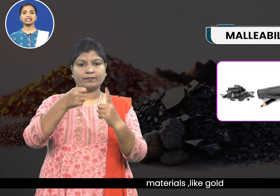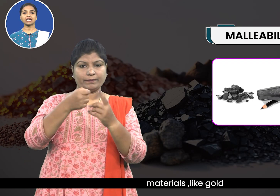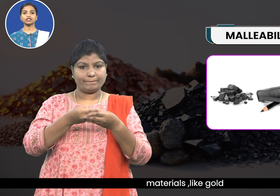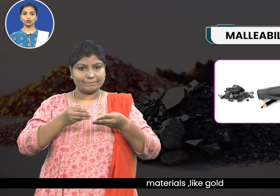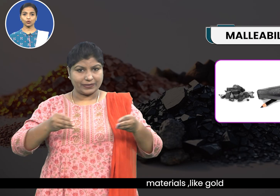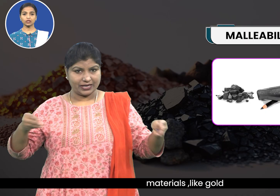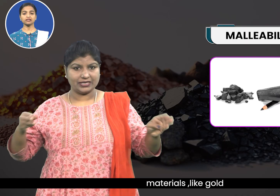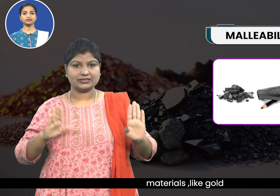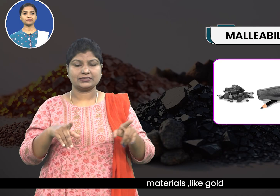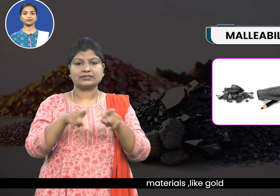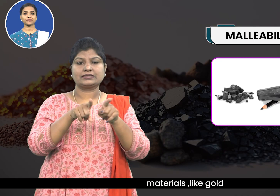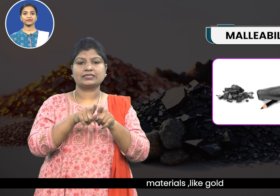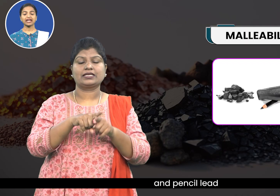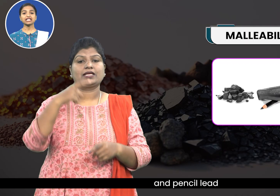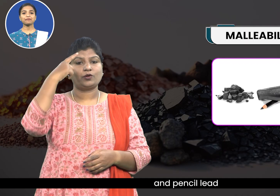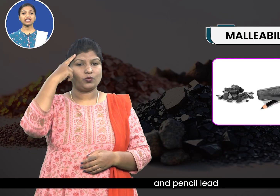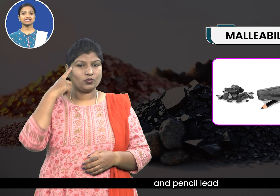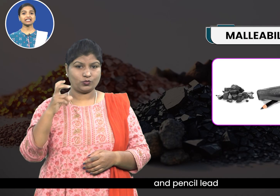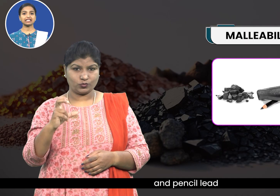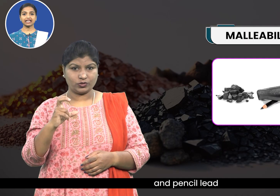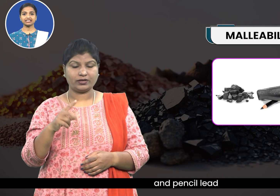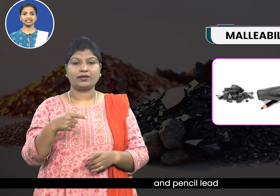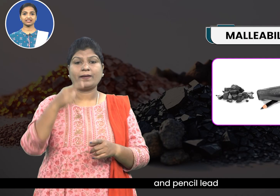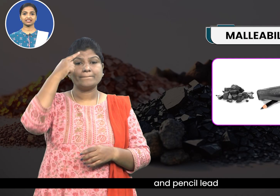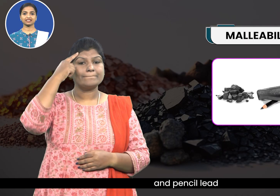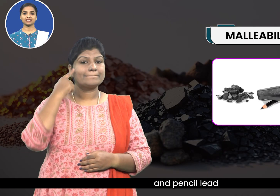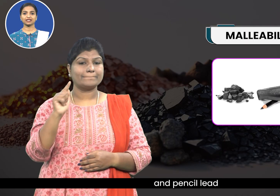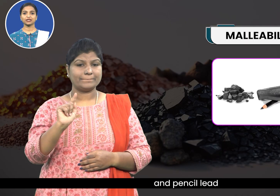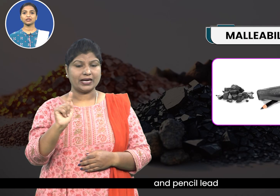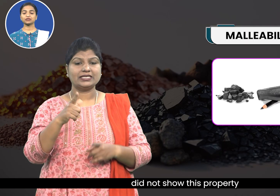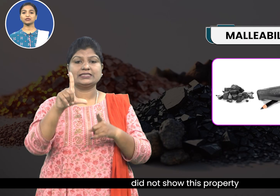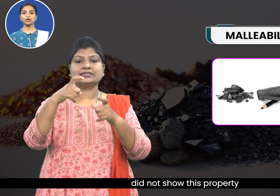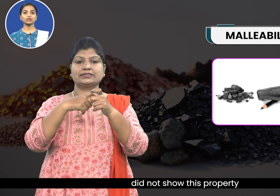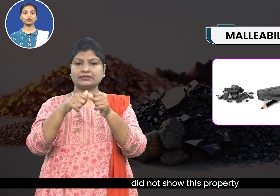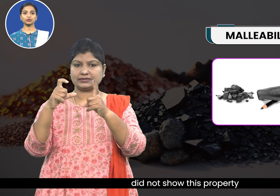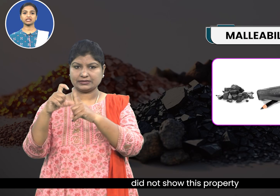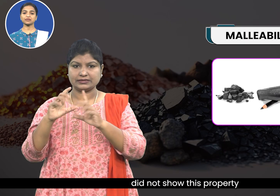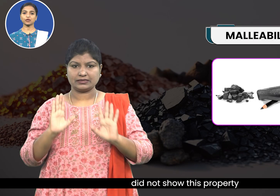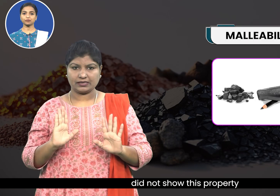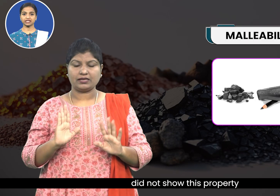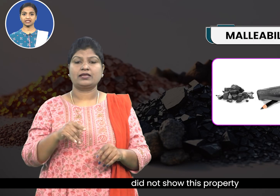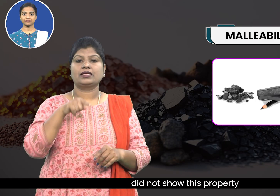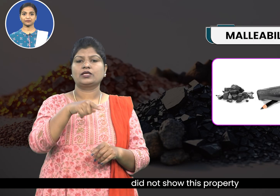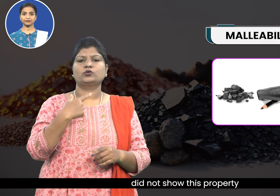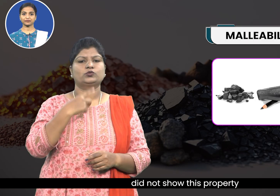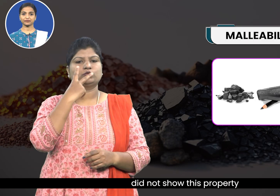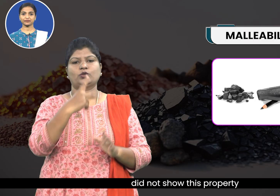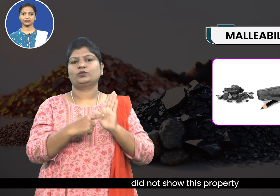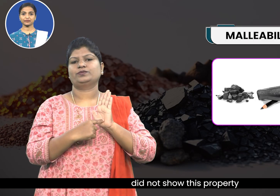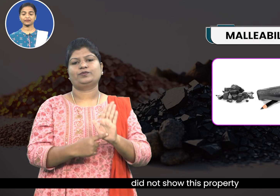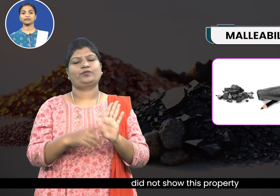Materials like coal and pencil lead do not show this property